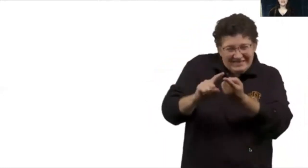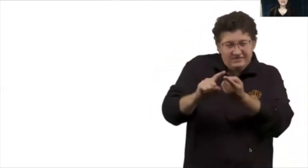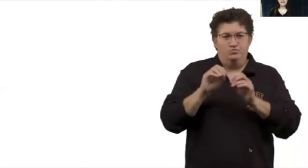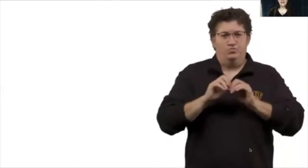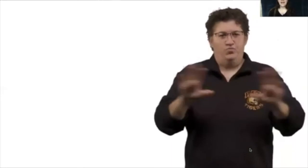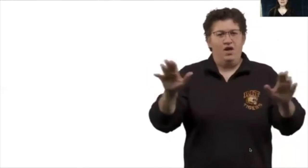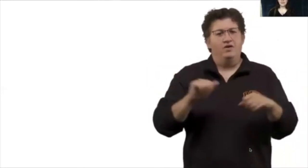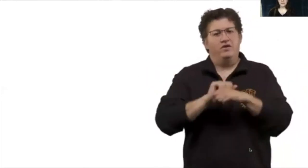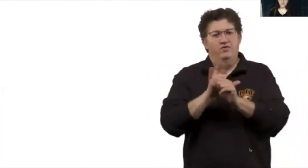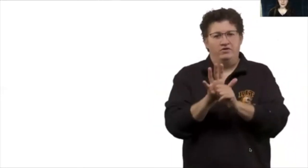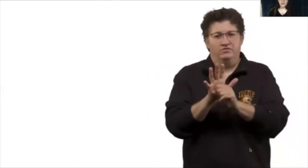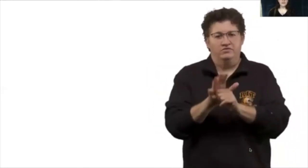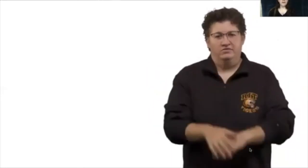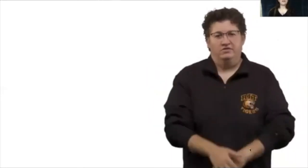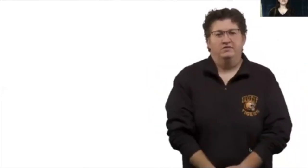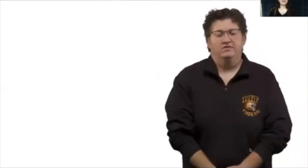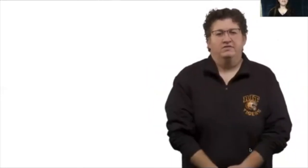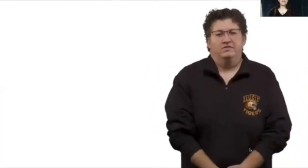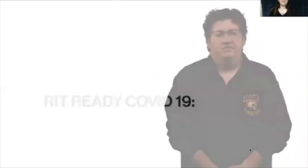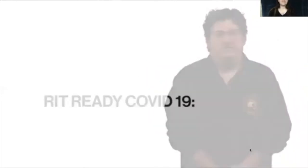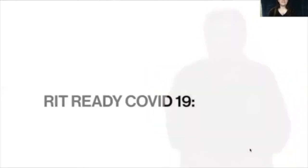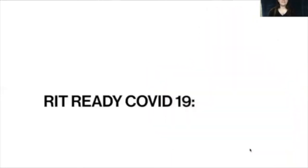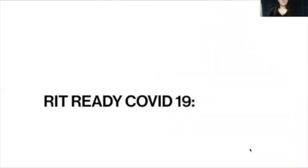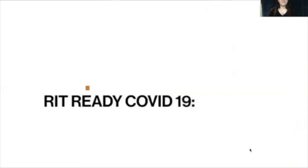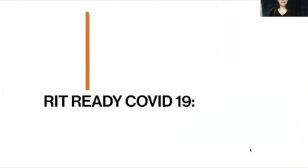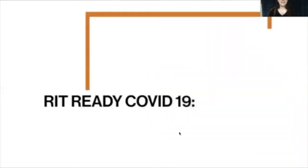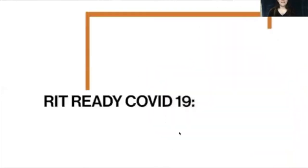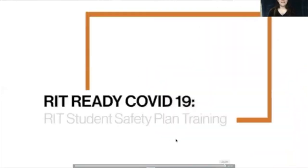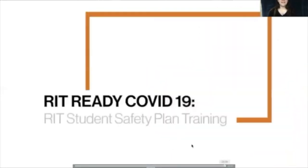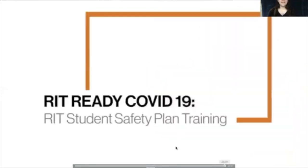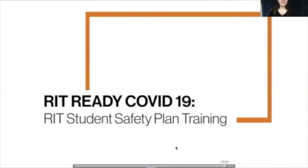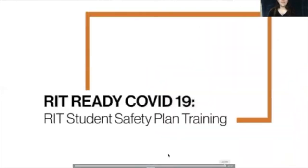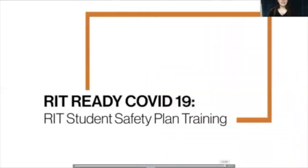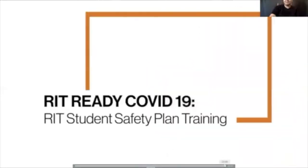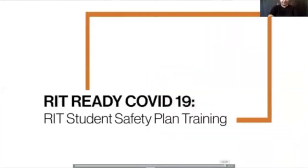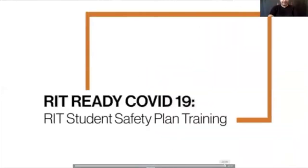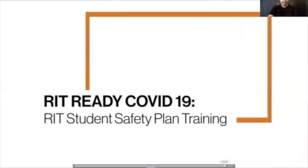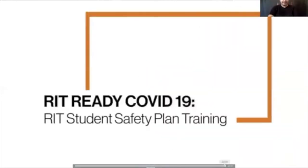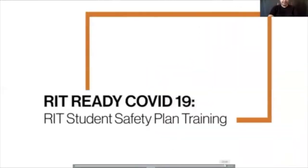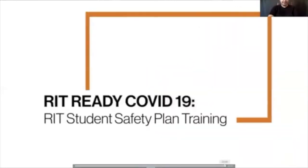ready and reduce the spread of COVID-19. I'll stop recording.